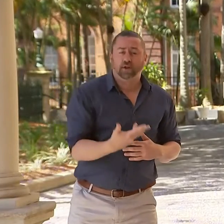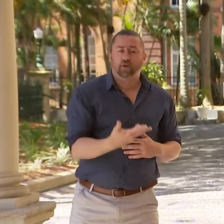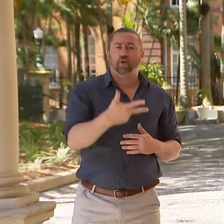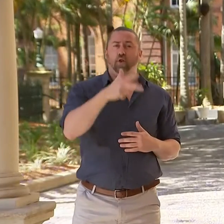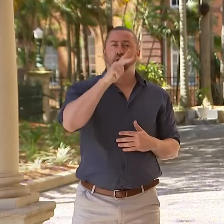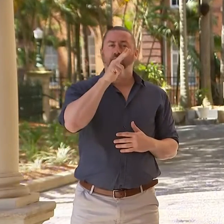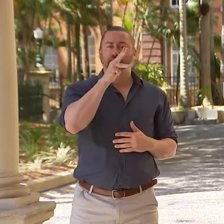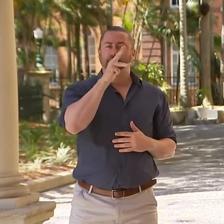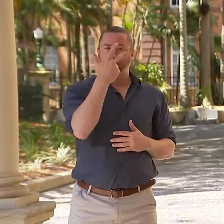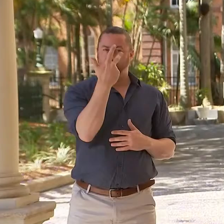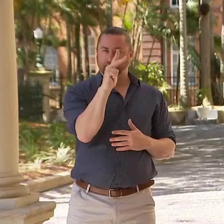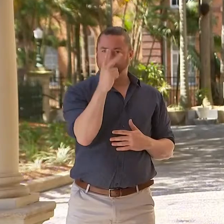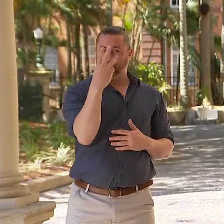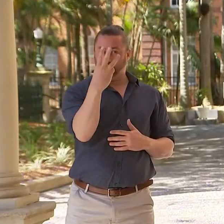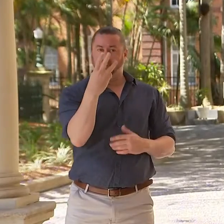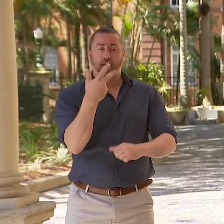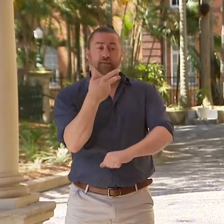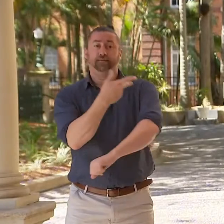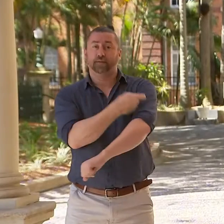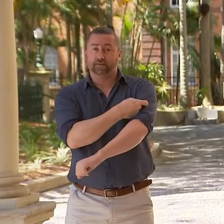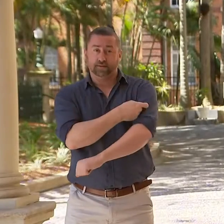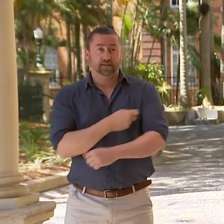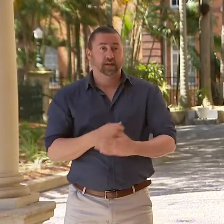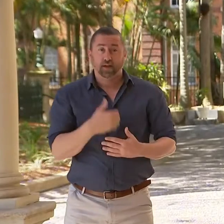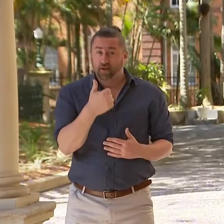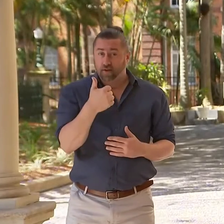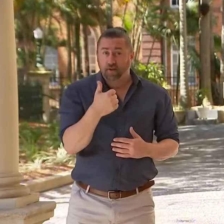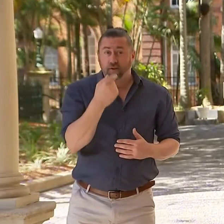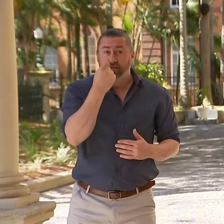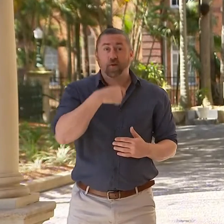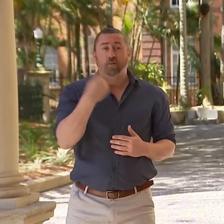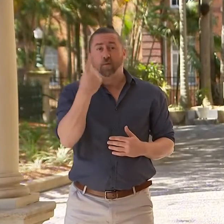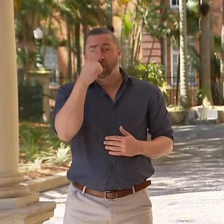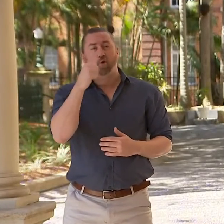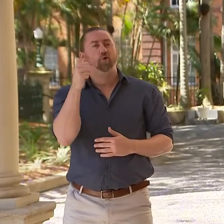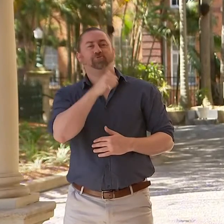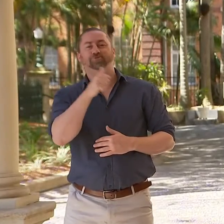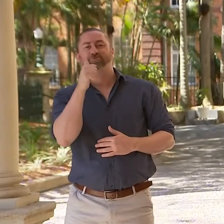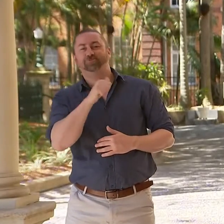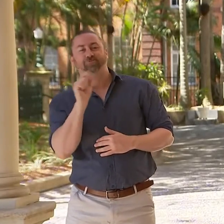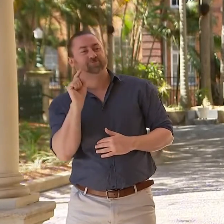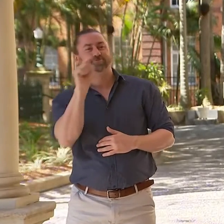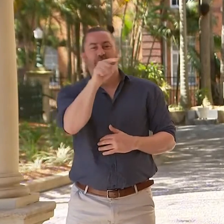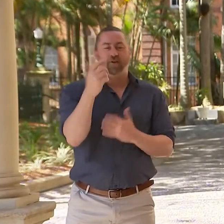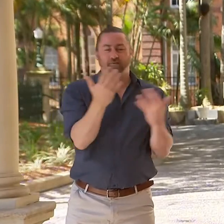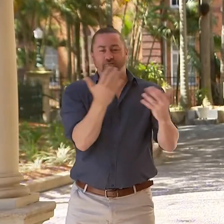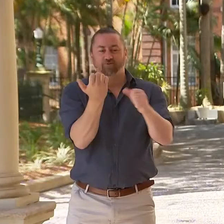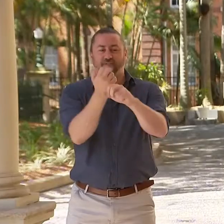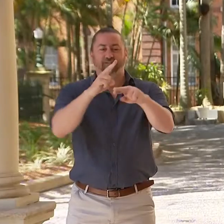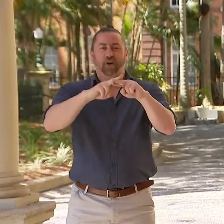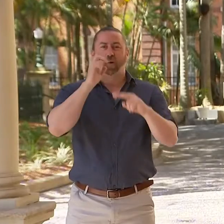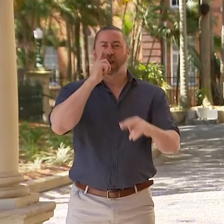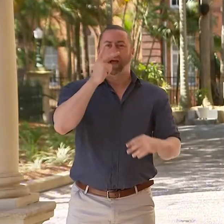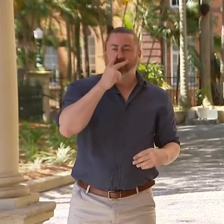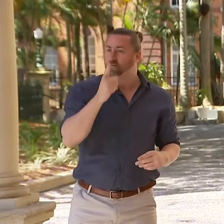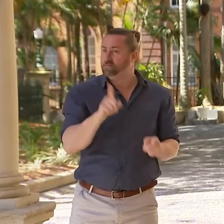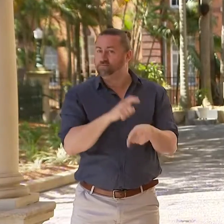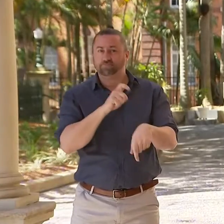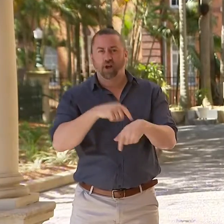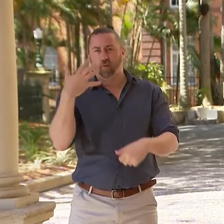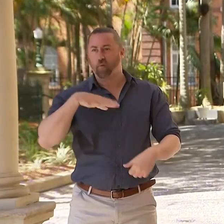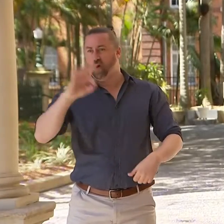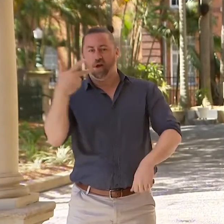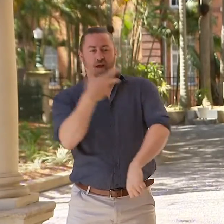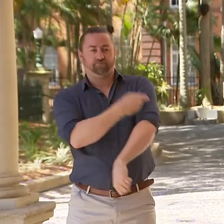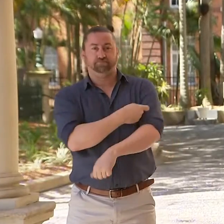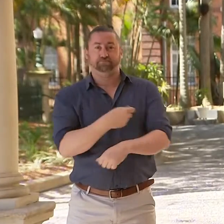14,983 vaccines, including some to punters who were turning up to see the football last night. I was pleased to stop